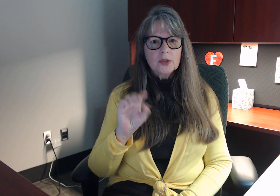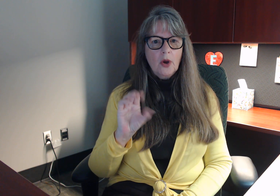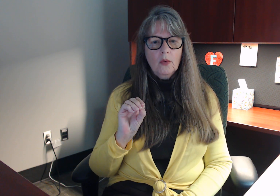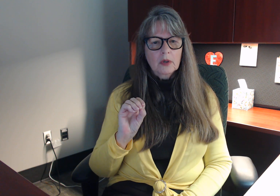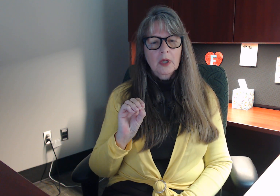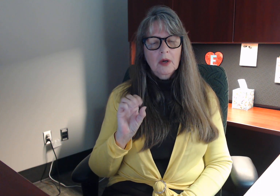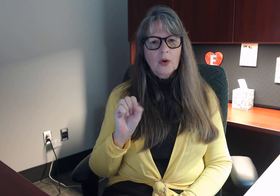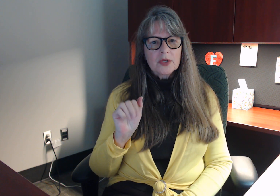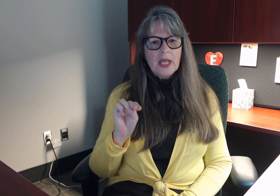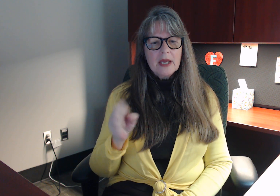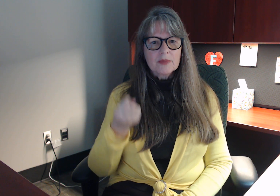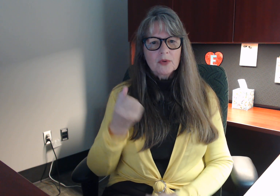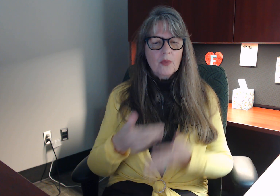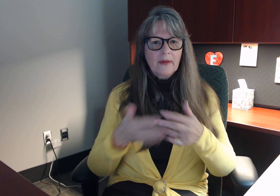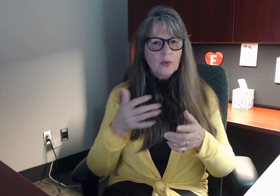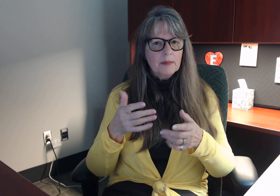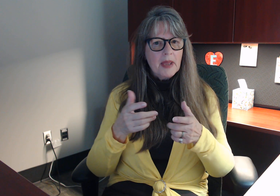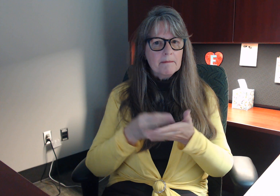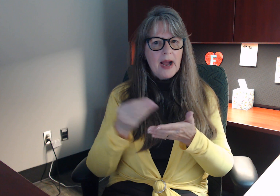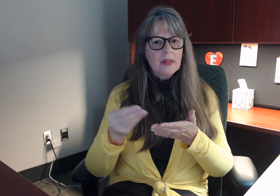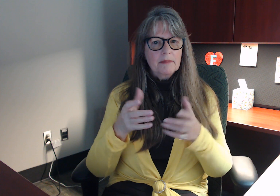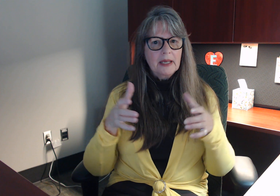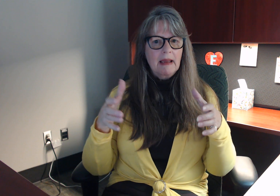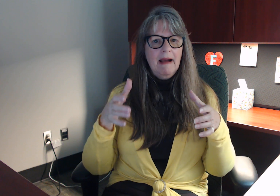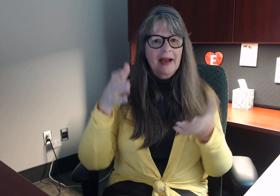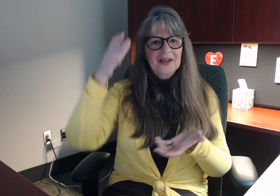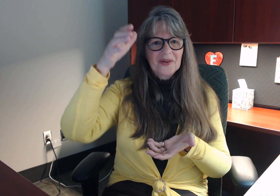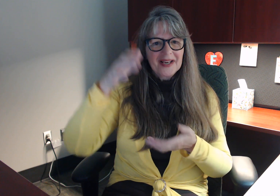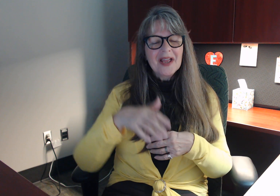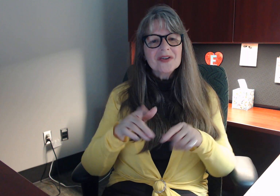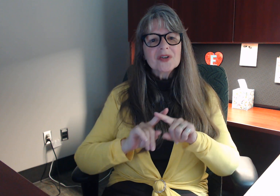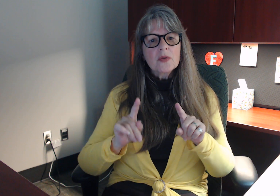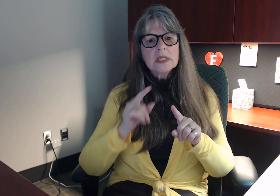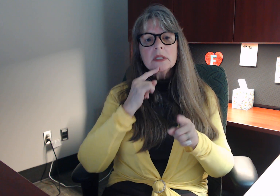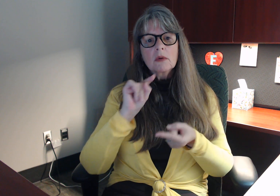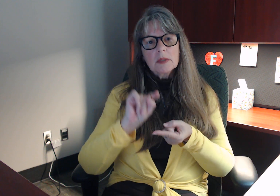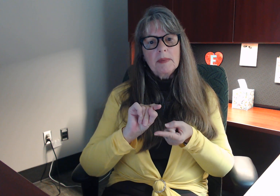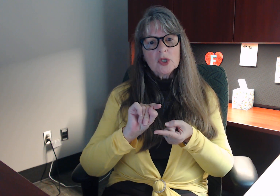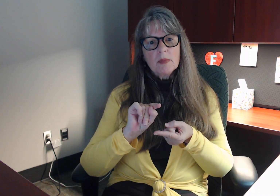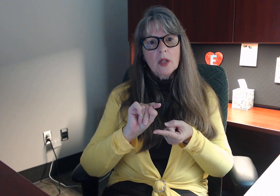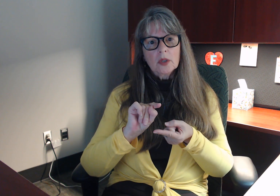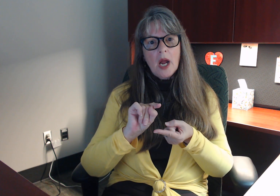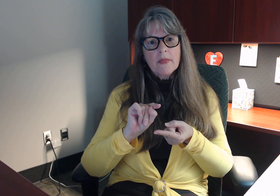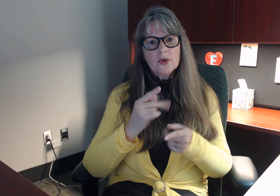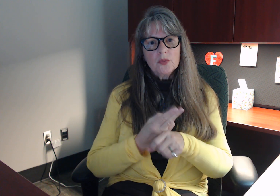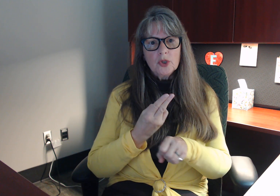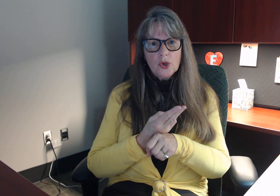Costco or Sam's or whatever and buy the big kind, right? So this is maybe a smaller kind that you would